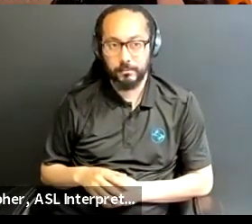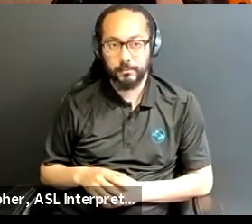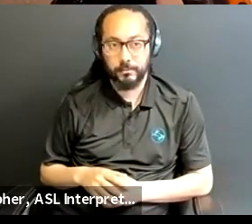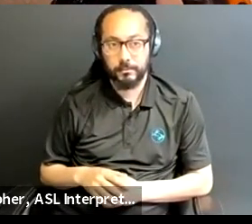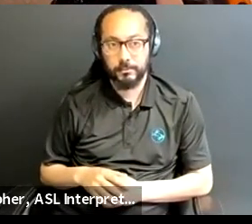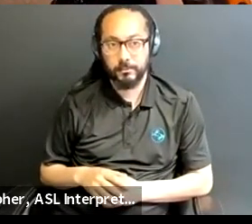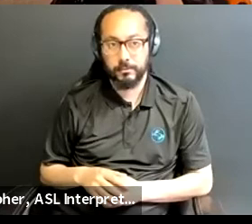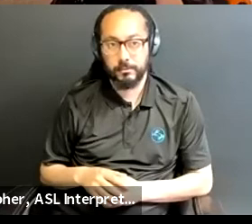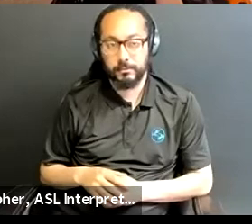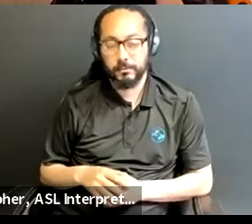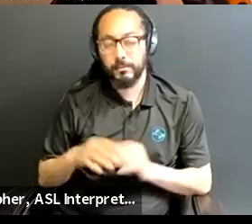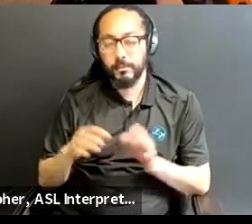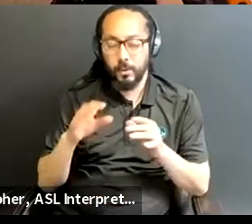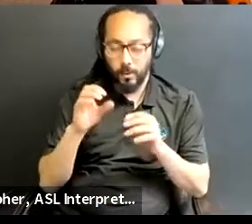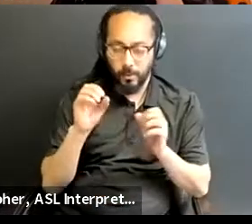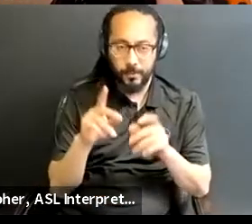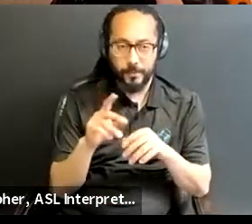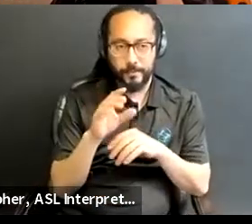microaggressions, a lot of people